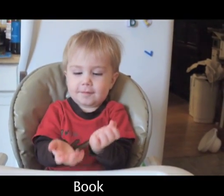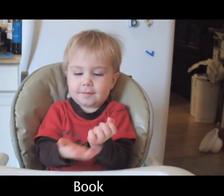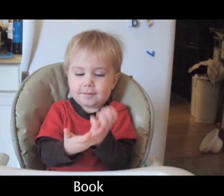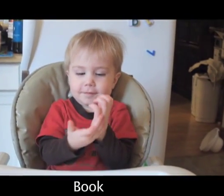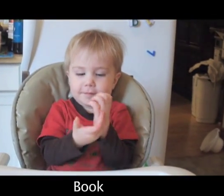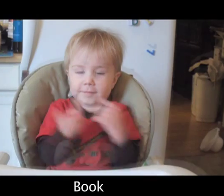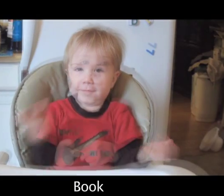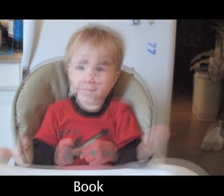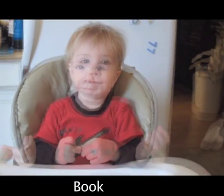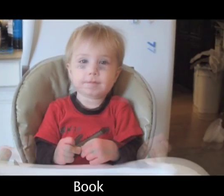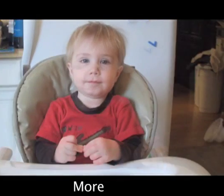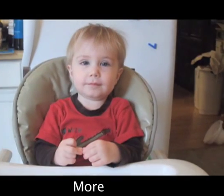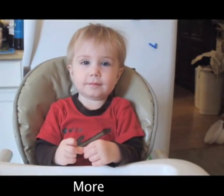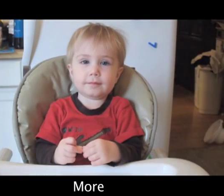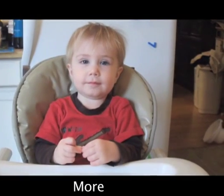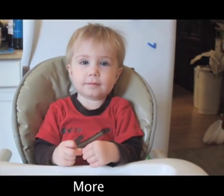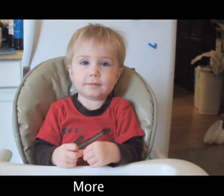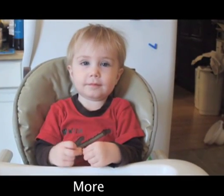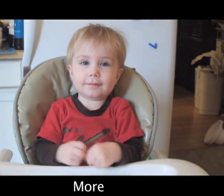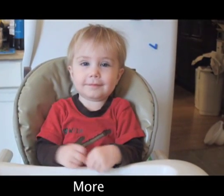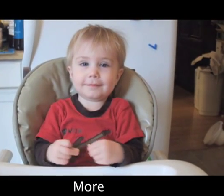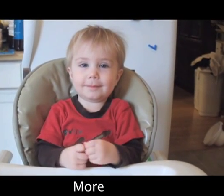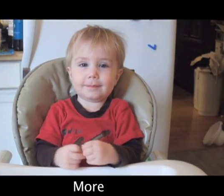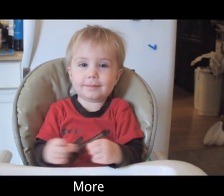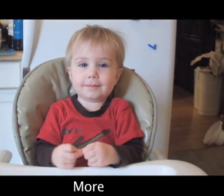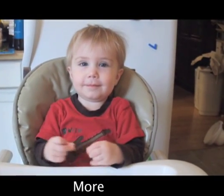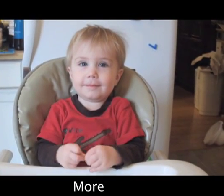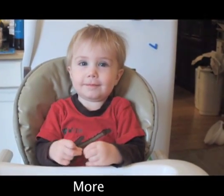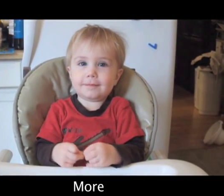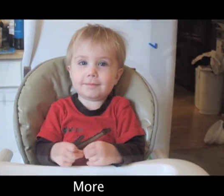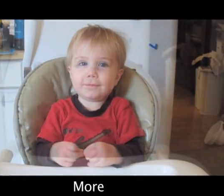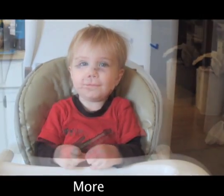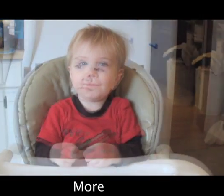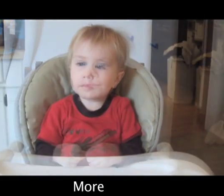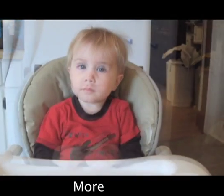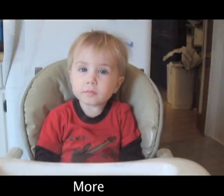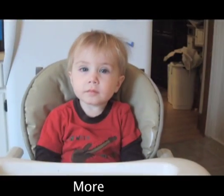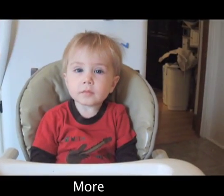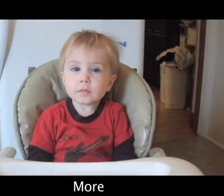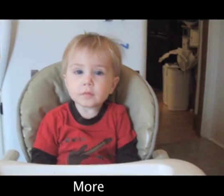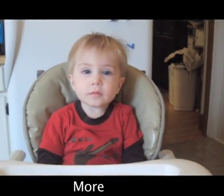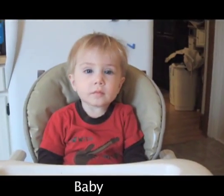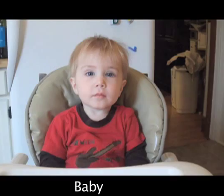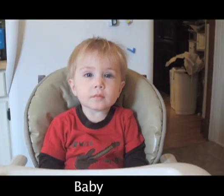book what's the sign more more what's the sign baby